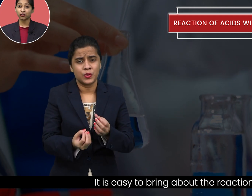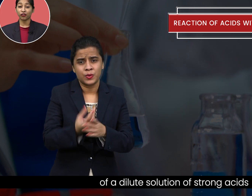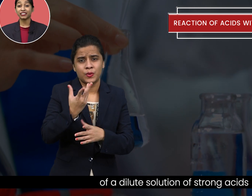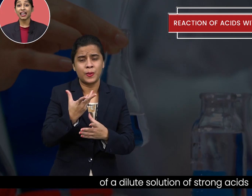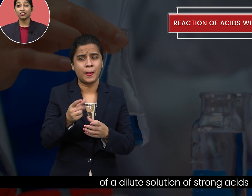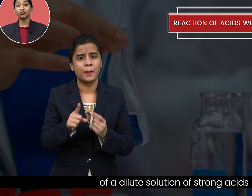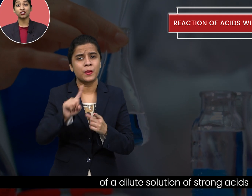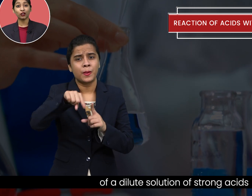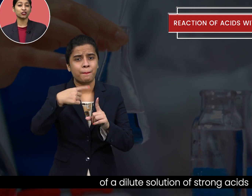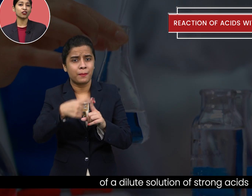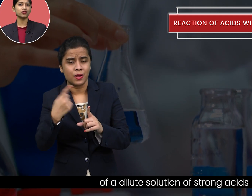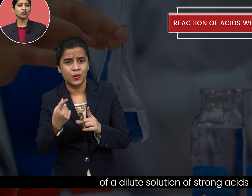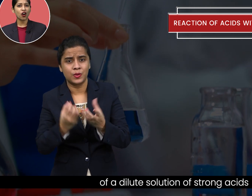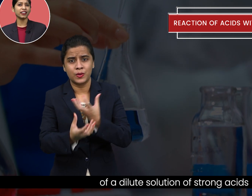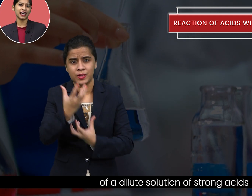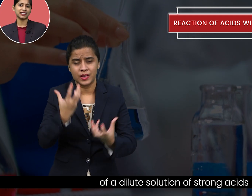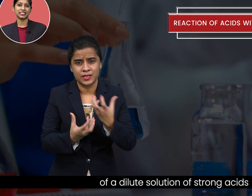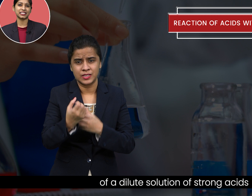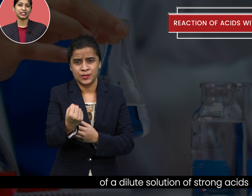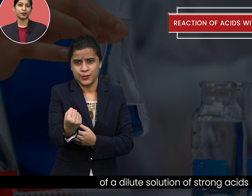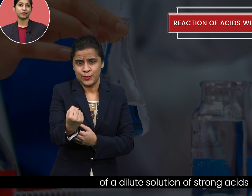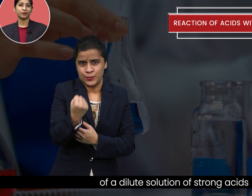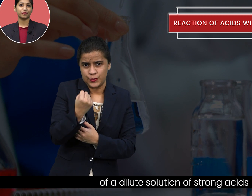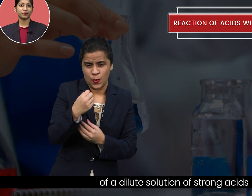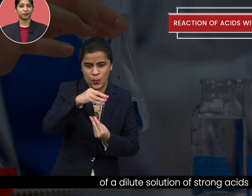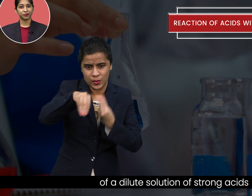the reaction of a dilute solution of strong acids